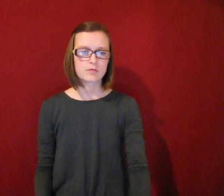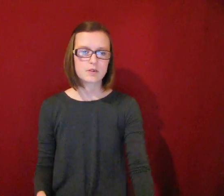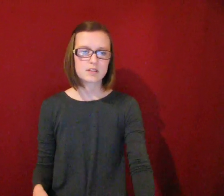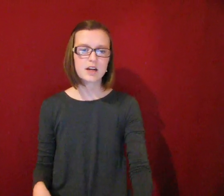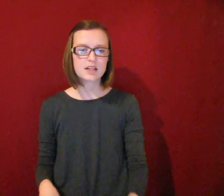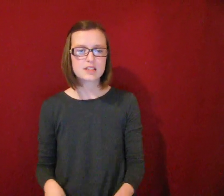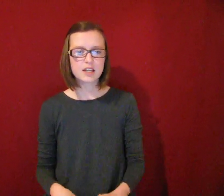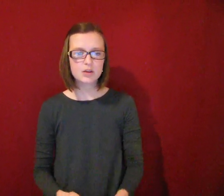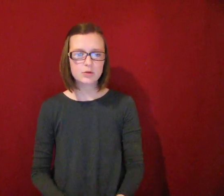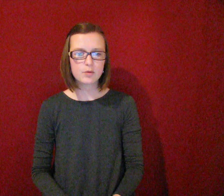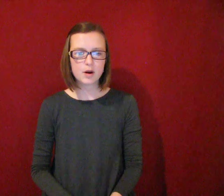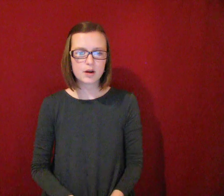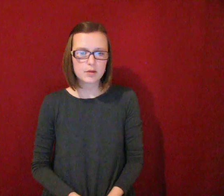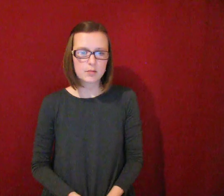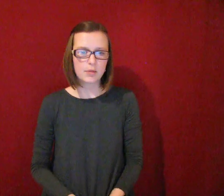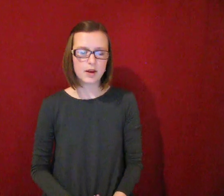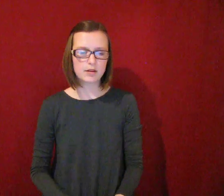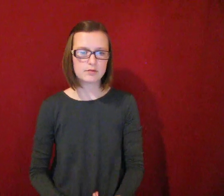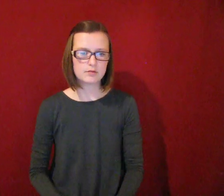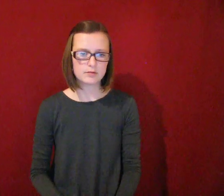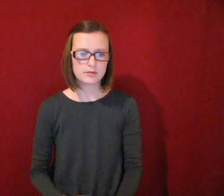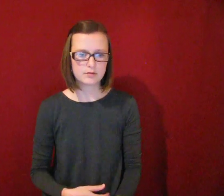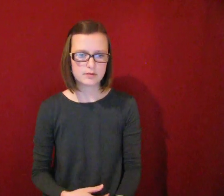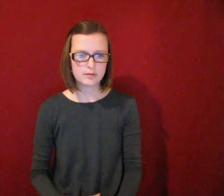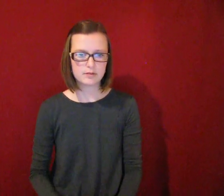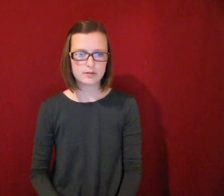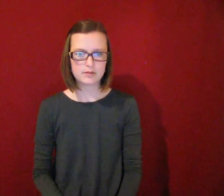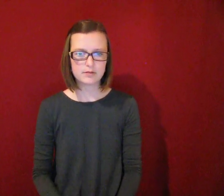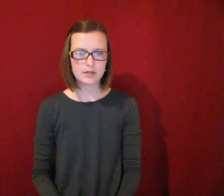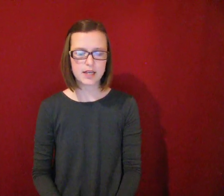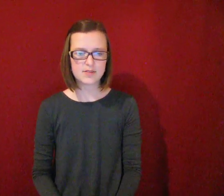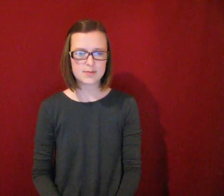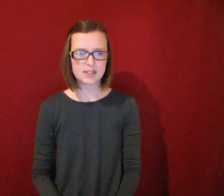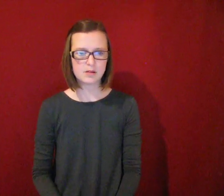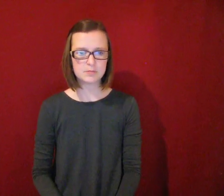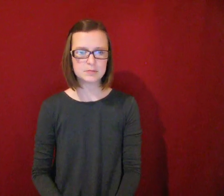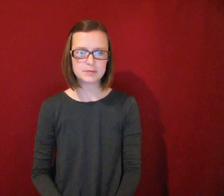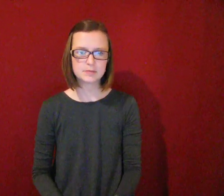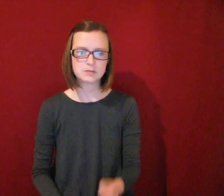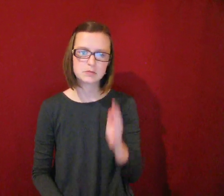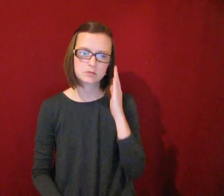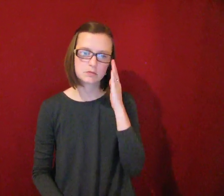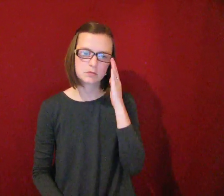It's not a continual work, but it gives me some.